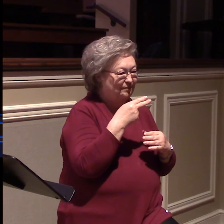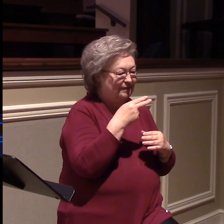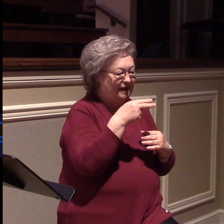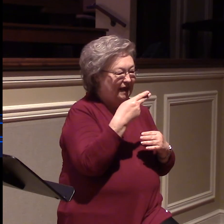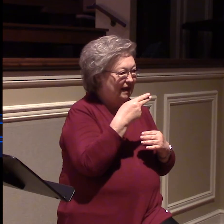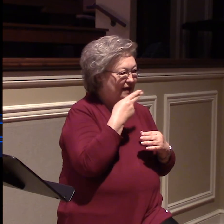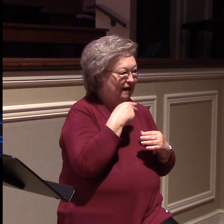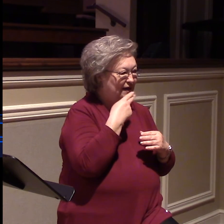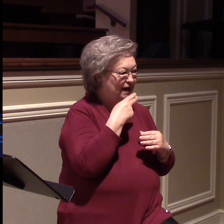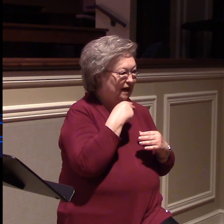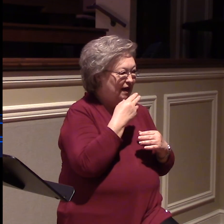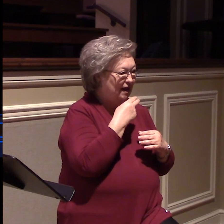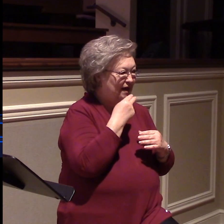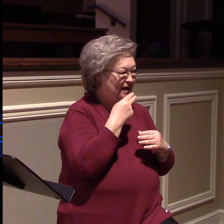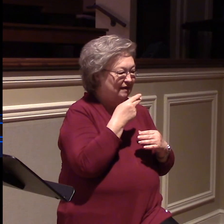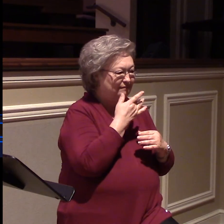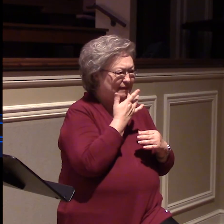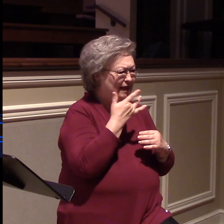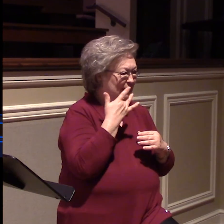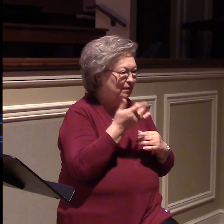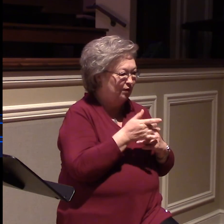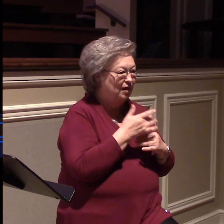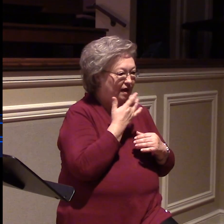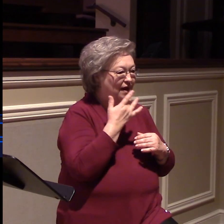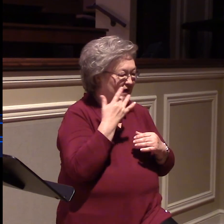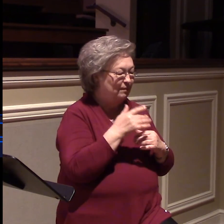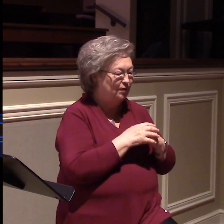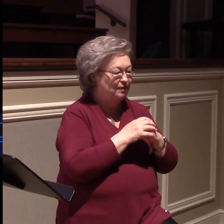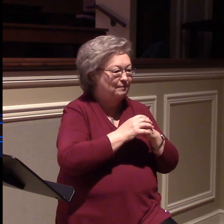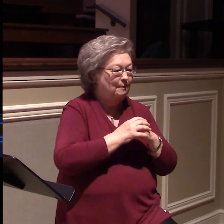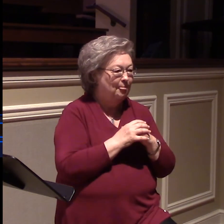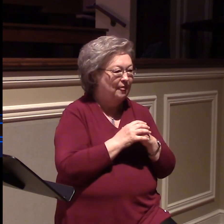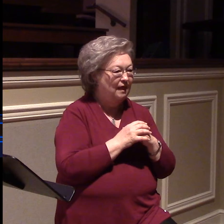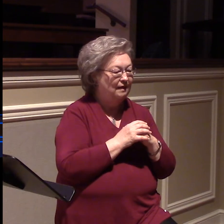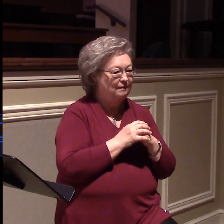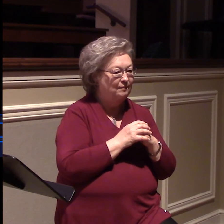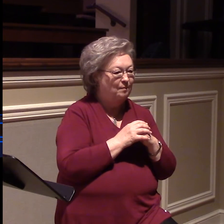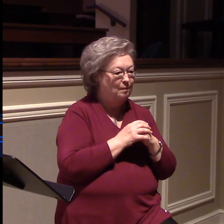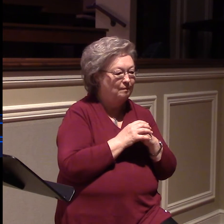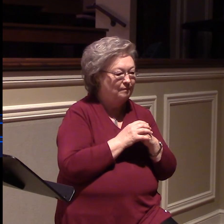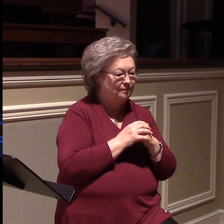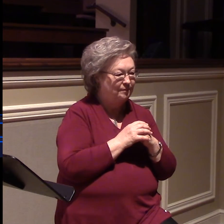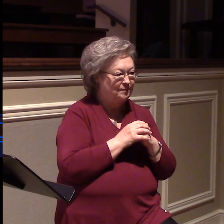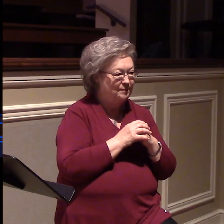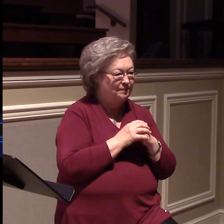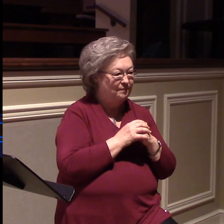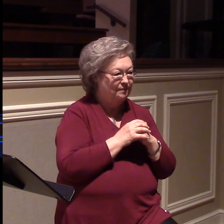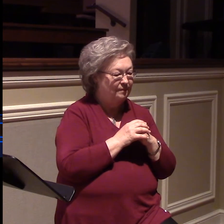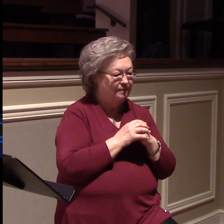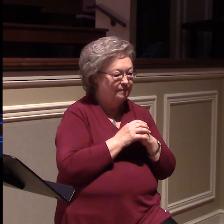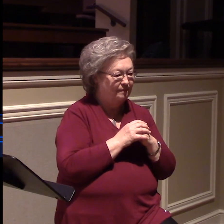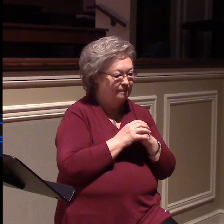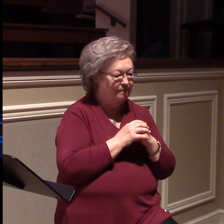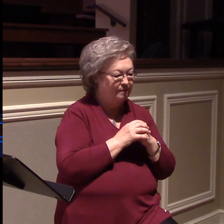ways of surviving with success this breaking point, this instant of potential surrender.